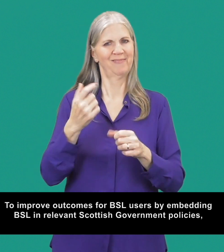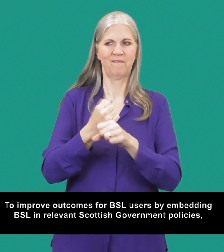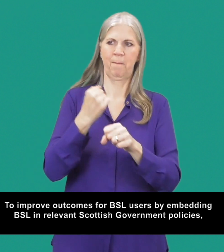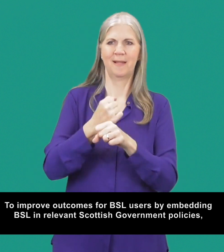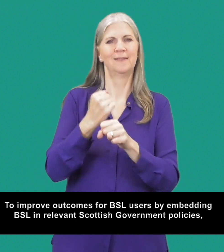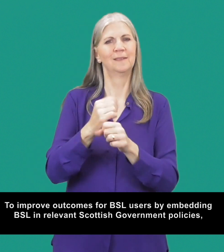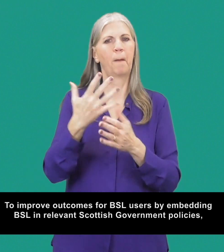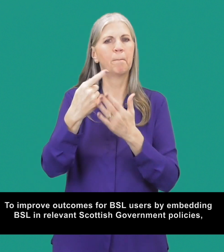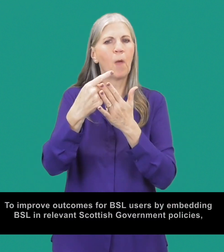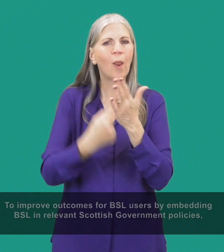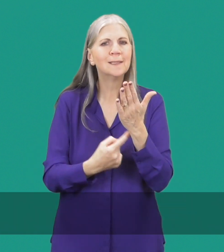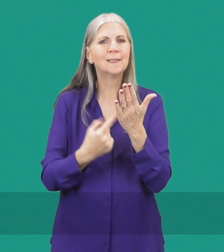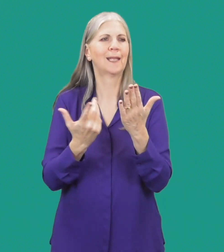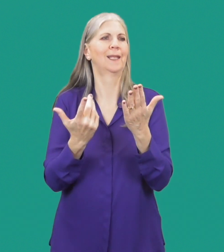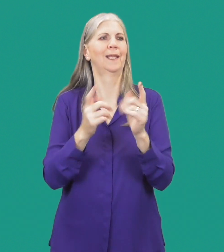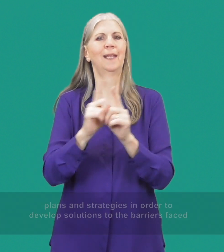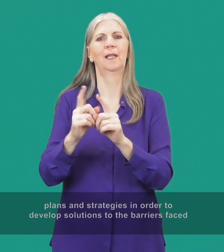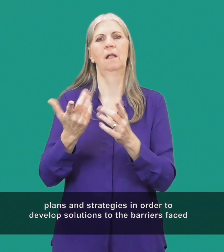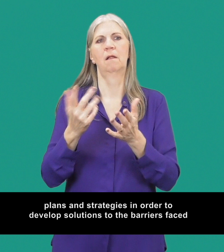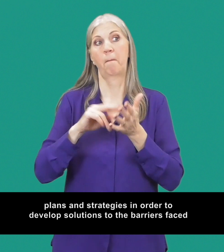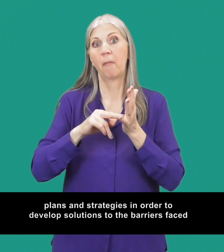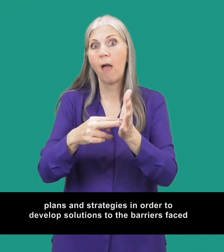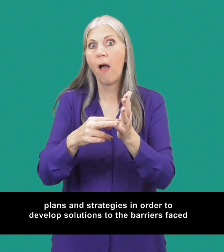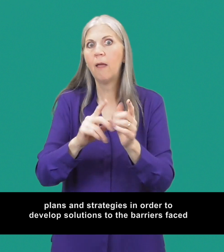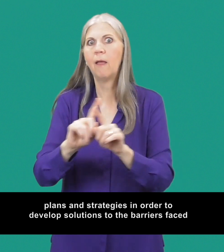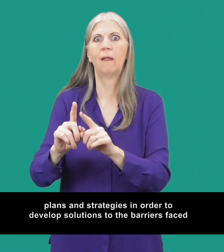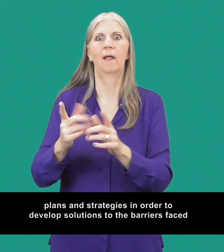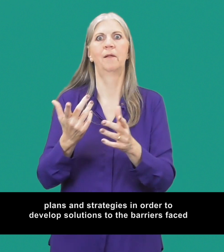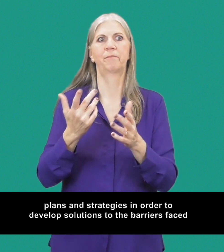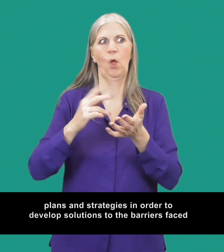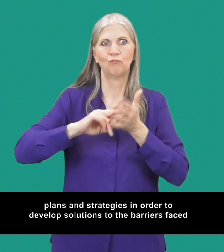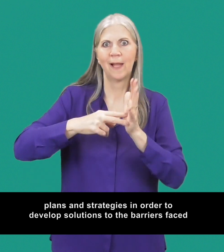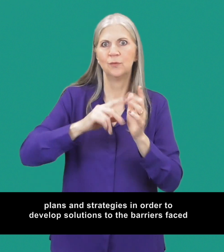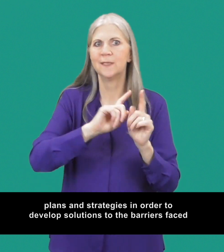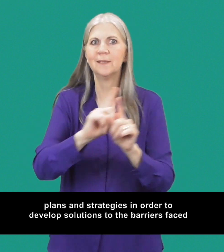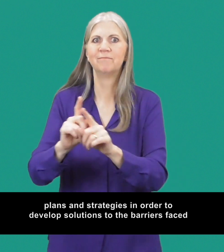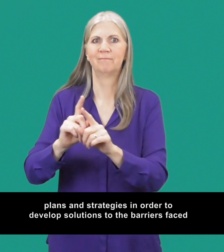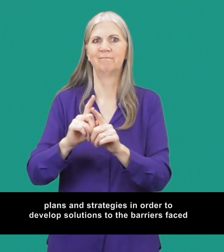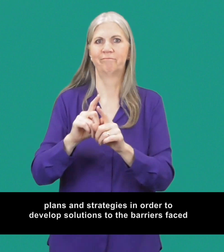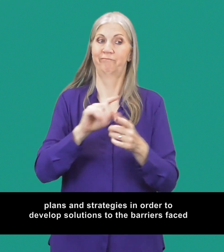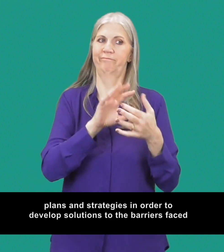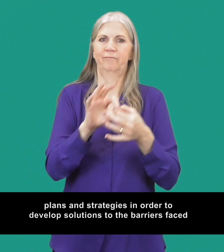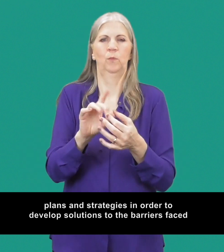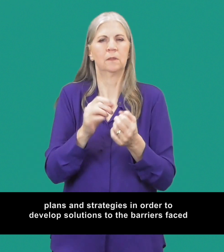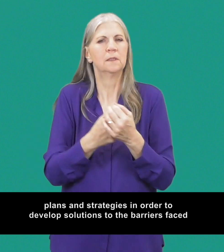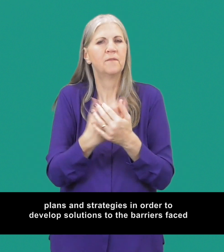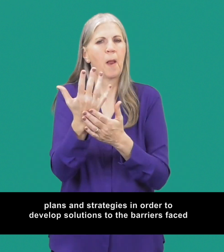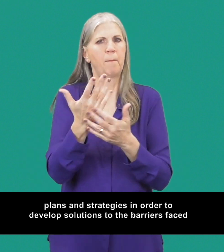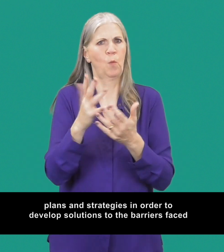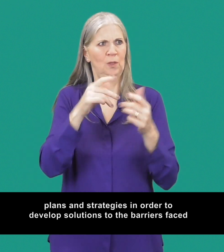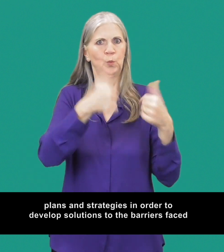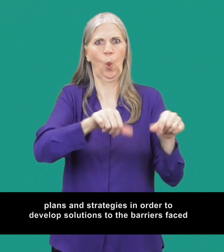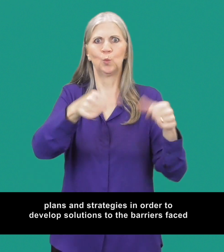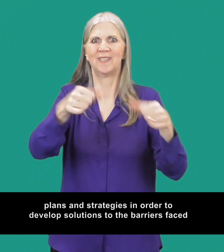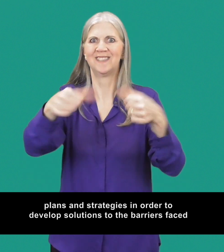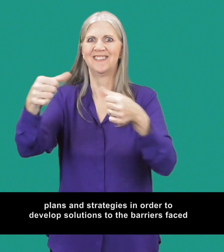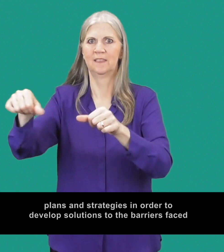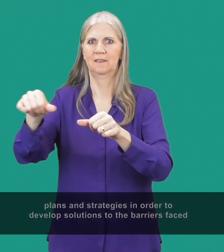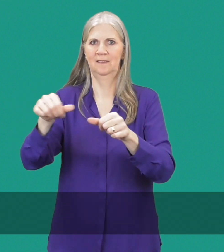plans, and strategies in order to develop solutions to the barriers faced by BSL users in their